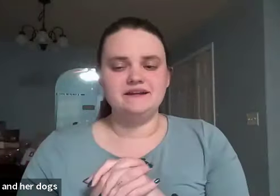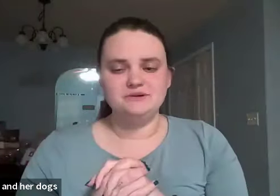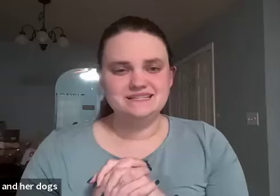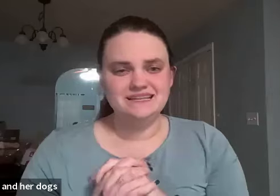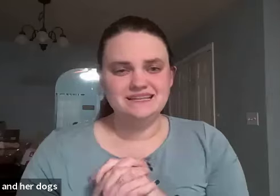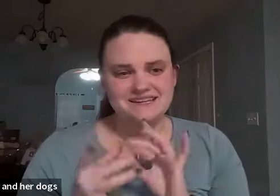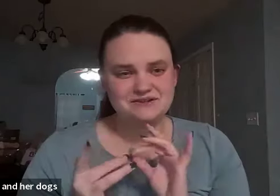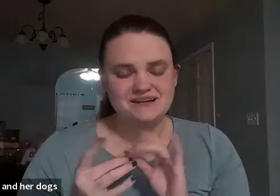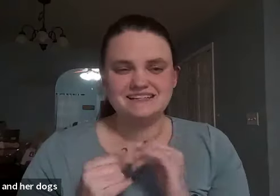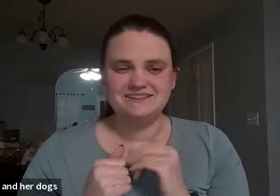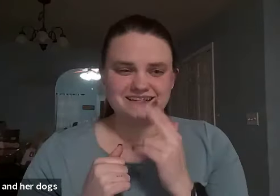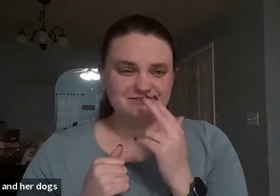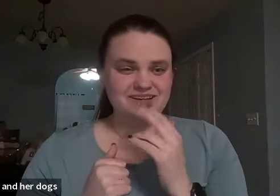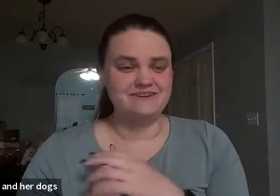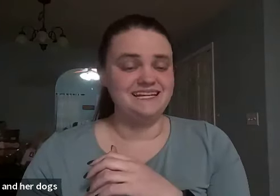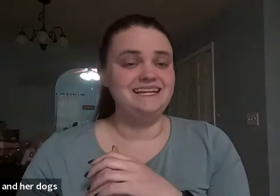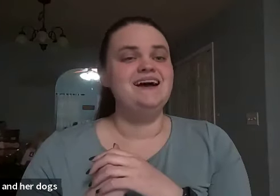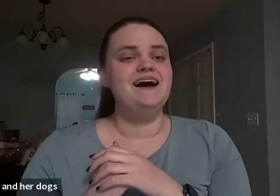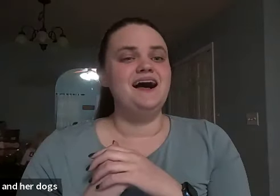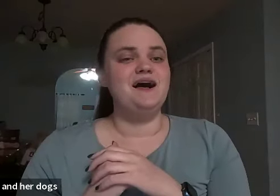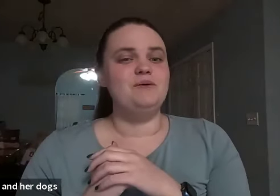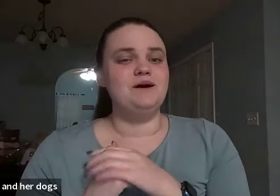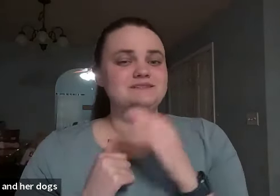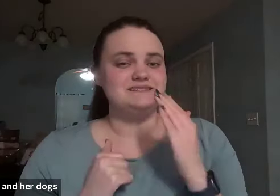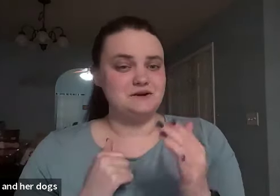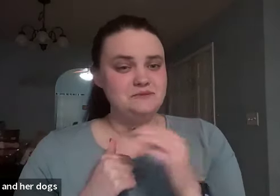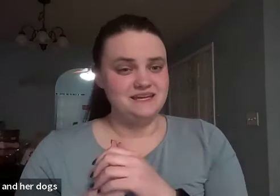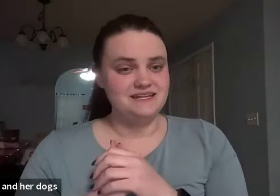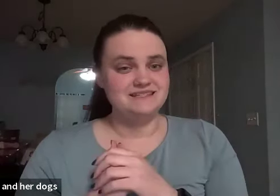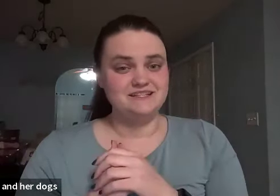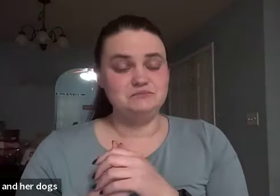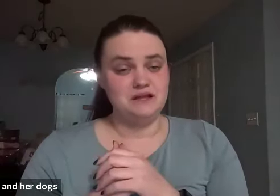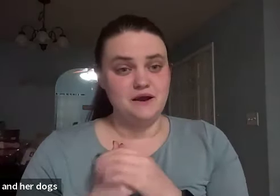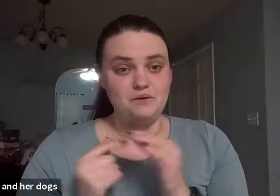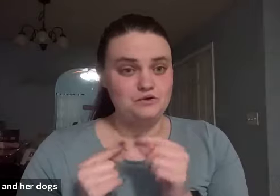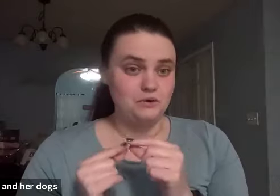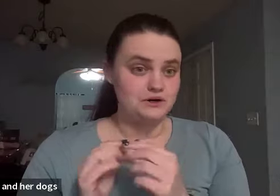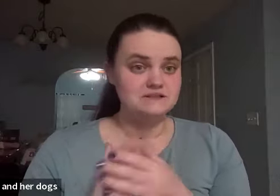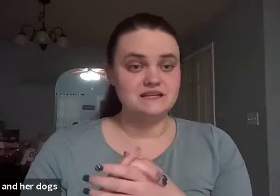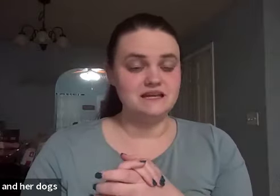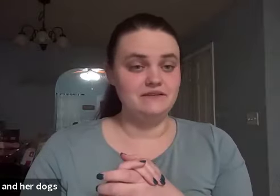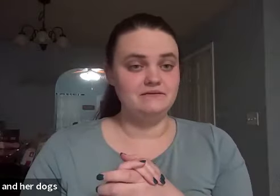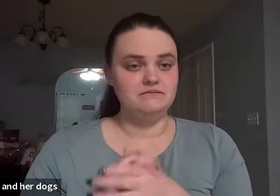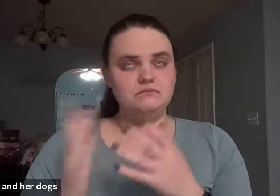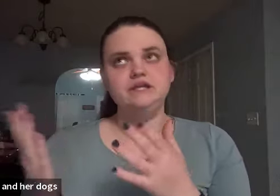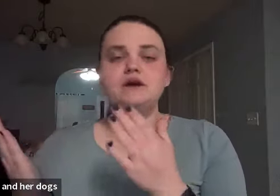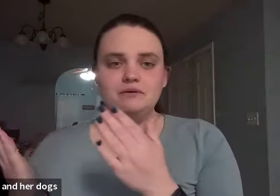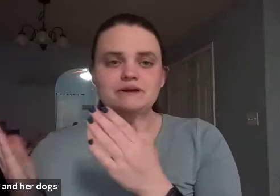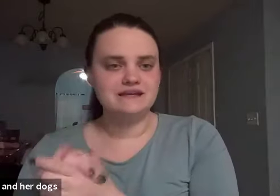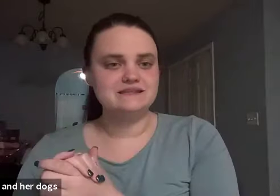I do always like to tell this story because I do think it's really funny. Some kids like to play on with words and like, you know how when kids,